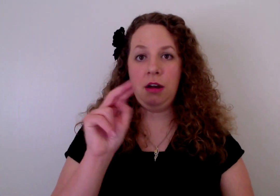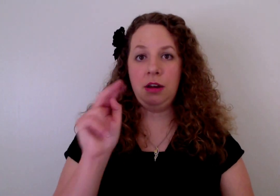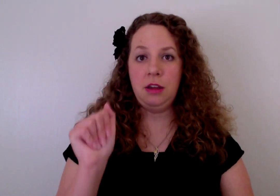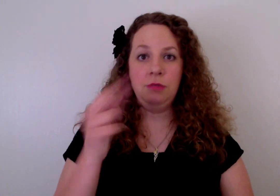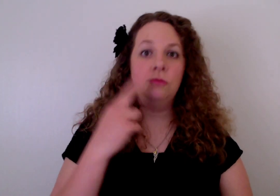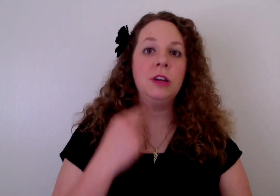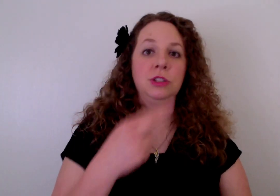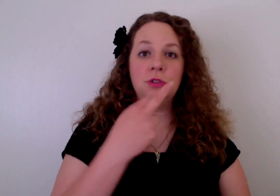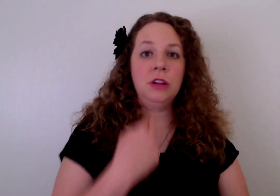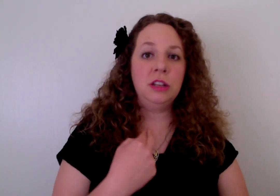Benihana restaurant,